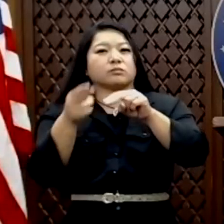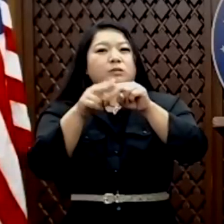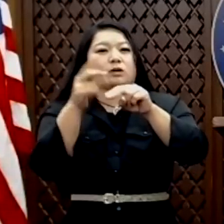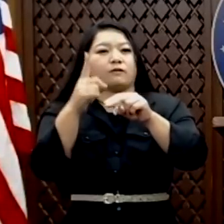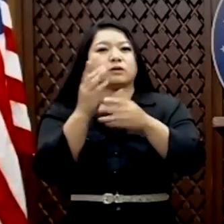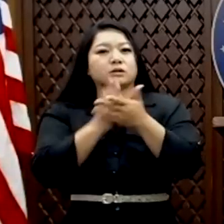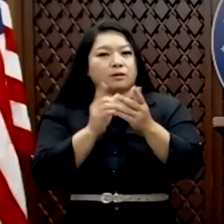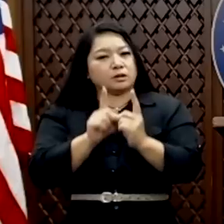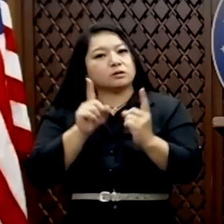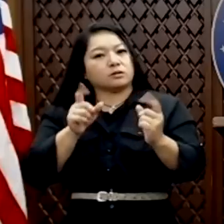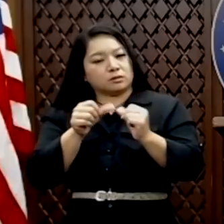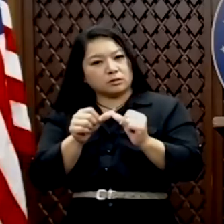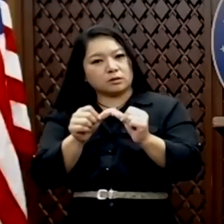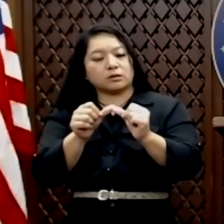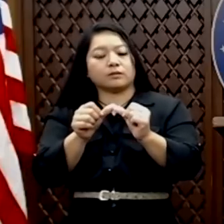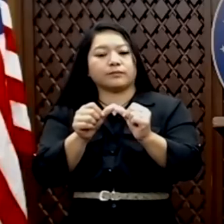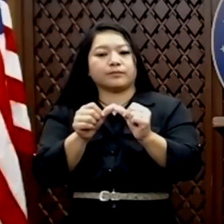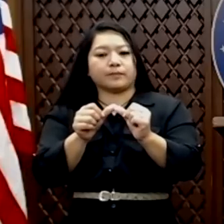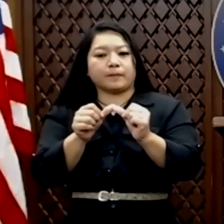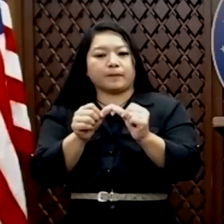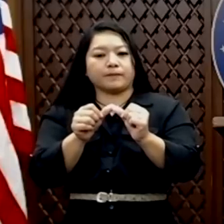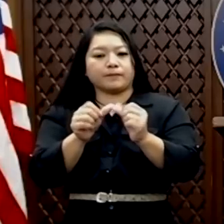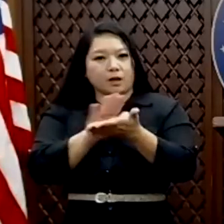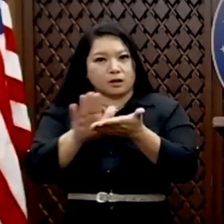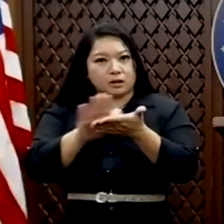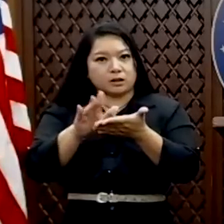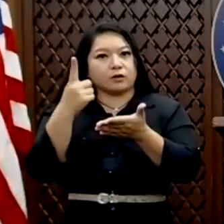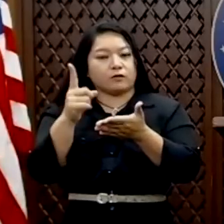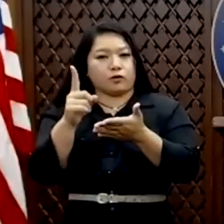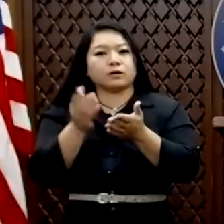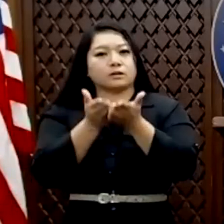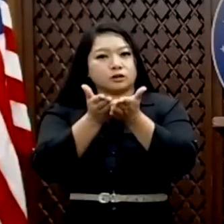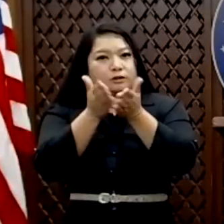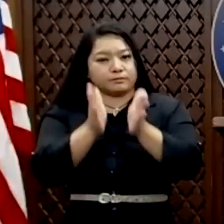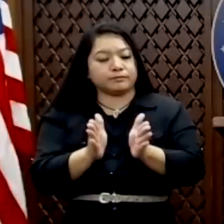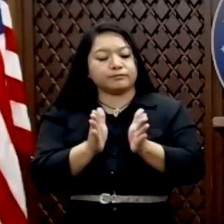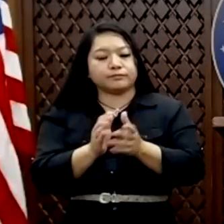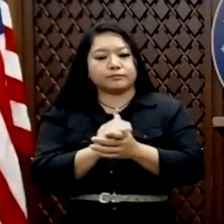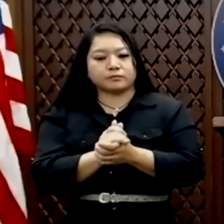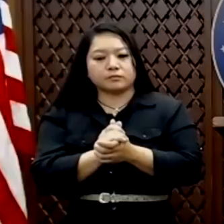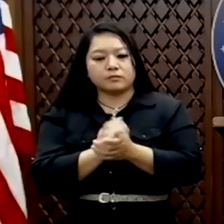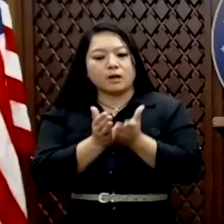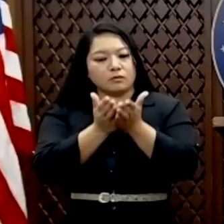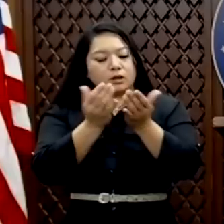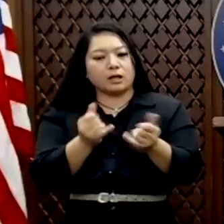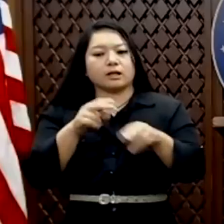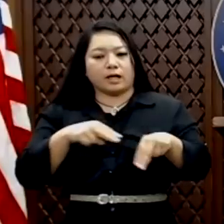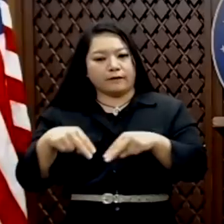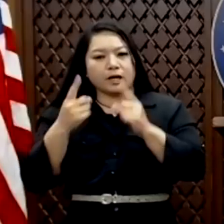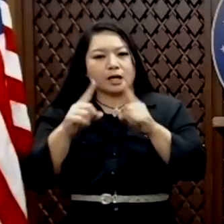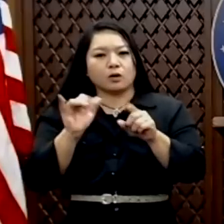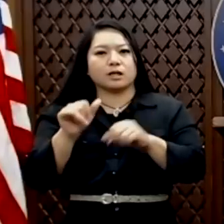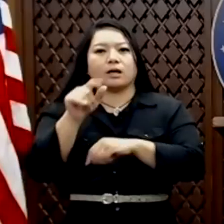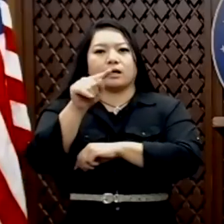facilitate social distancing and continue the deep cleaning aboard the ship. The Navy announced today that 31% of the